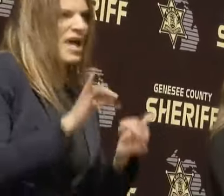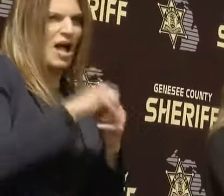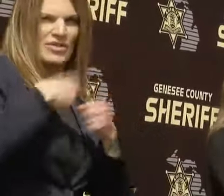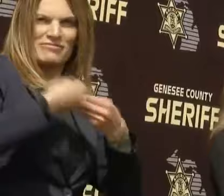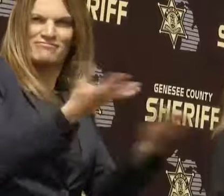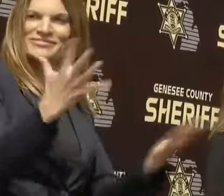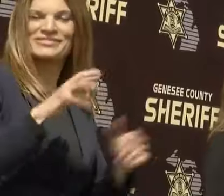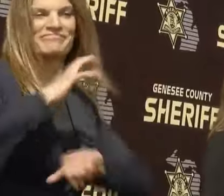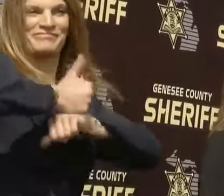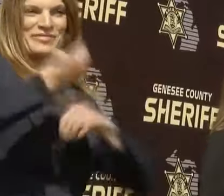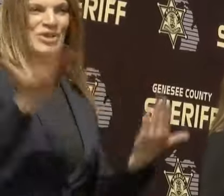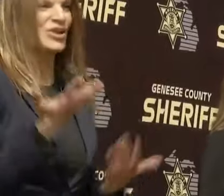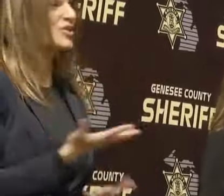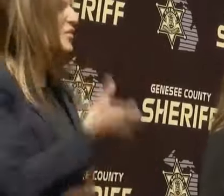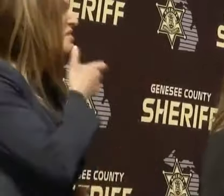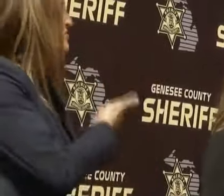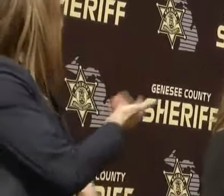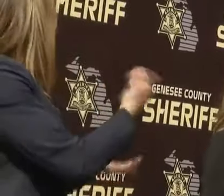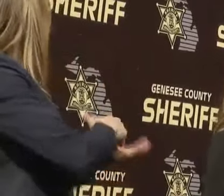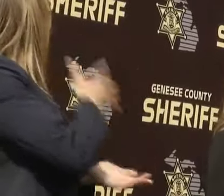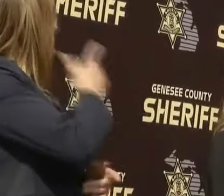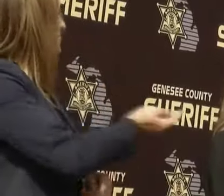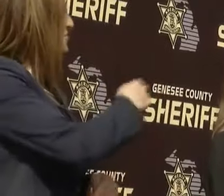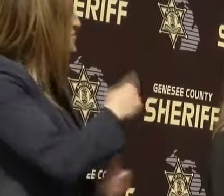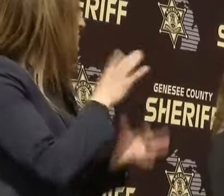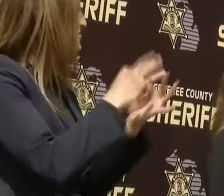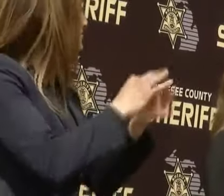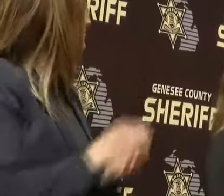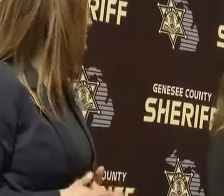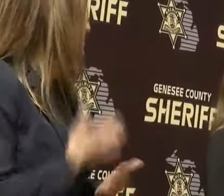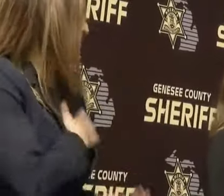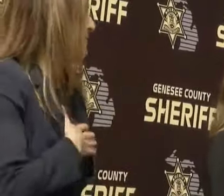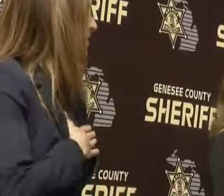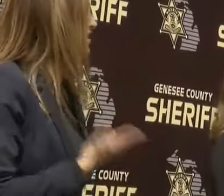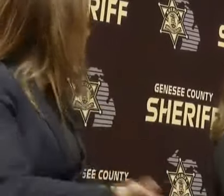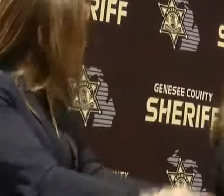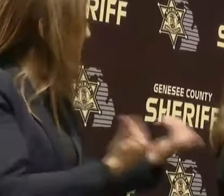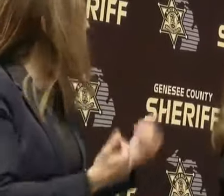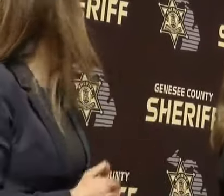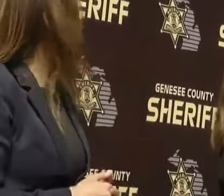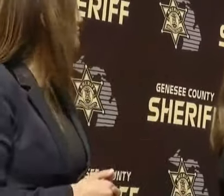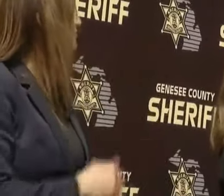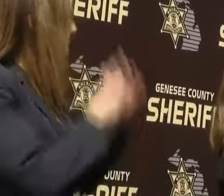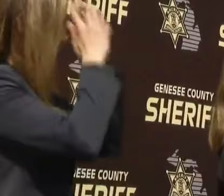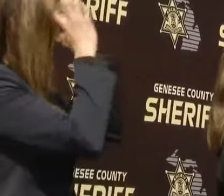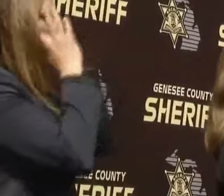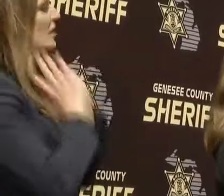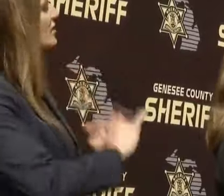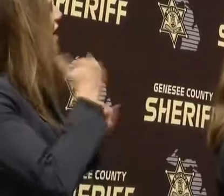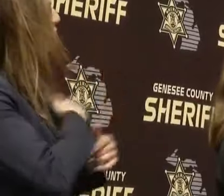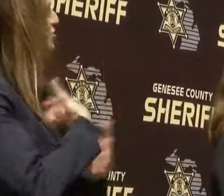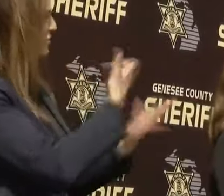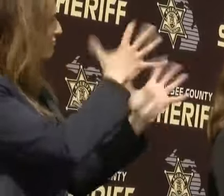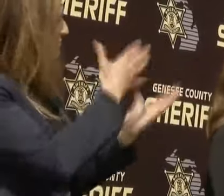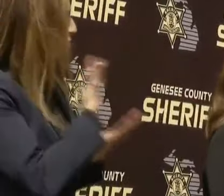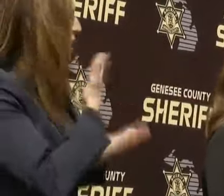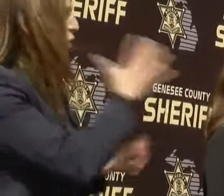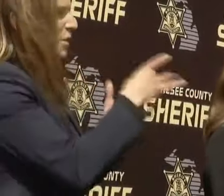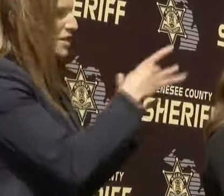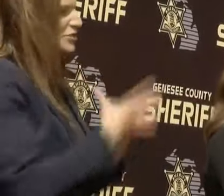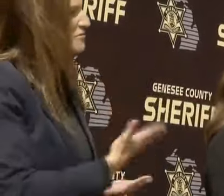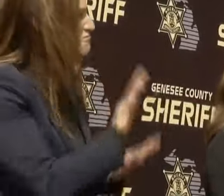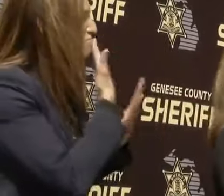services, and now I want to bring her up again, but join me in recognizing her extraordinary